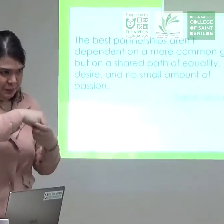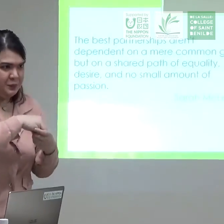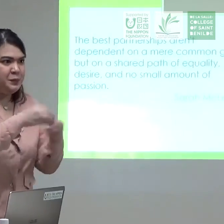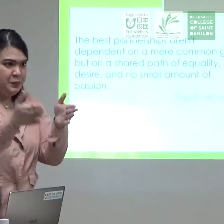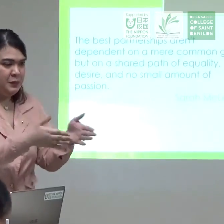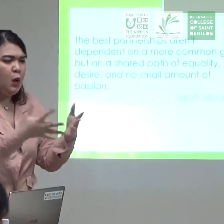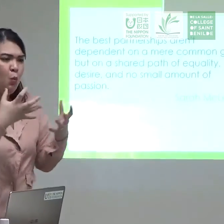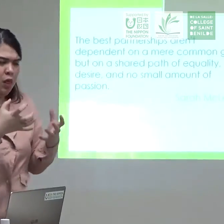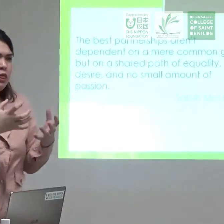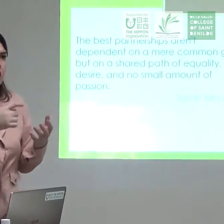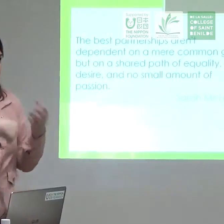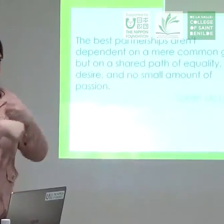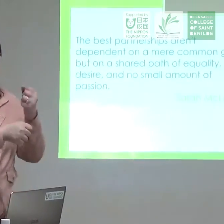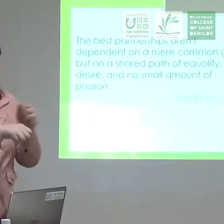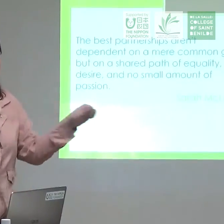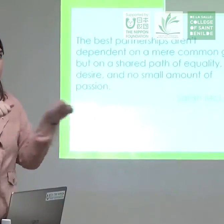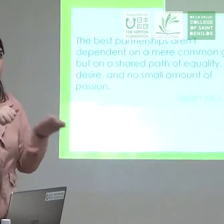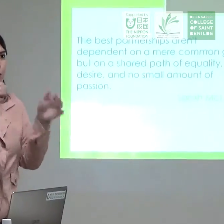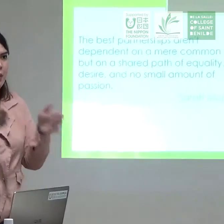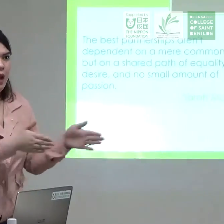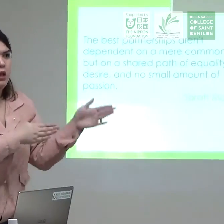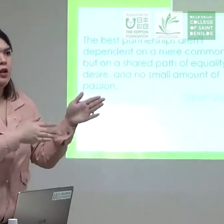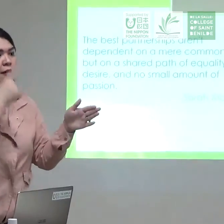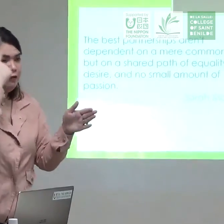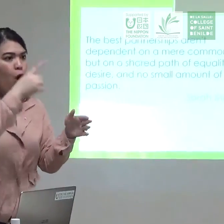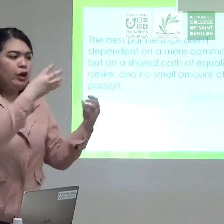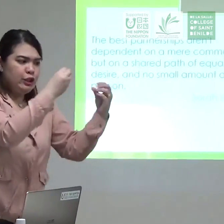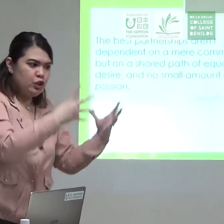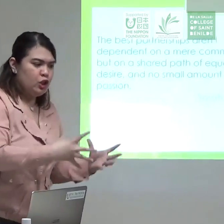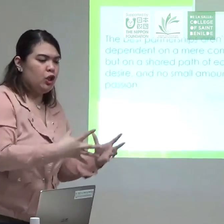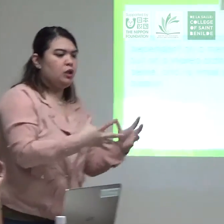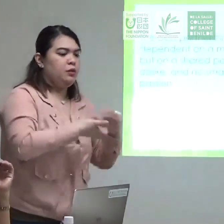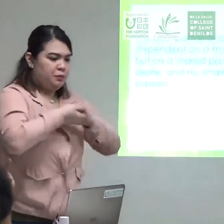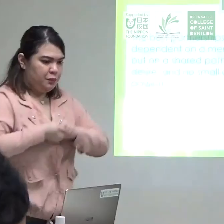plan solely for parent-teacher partnership.